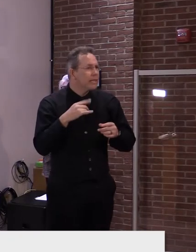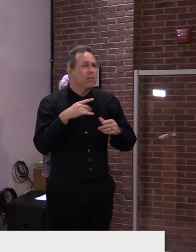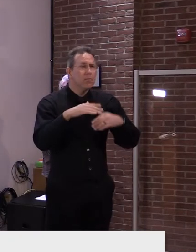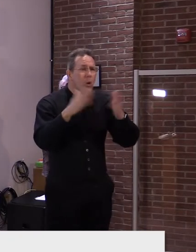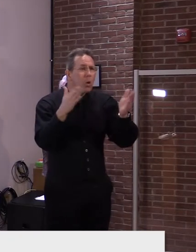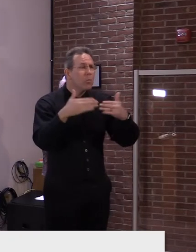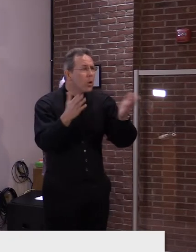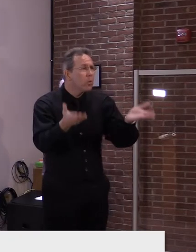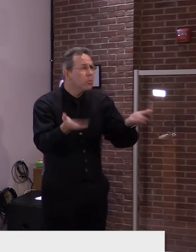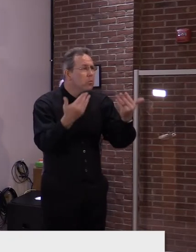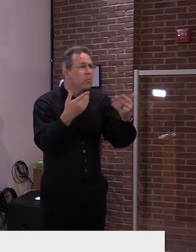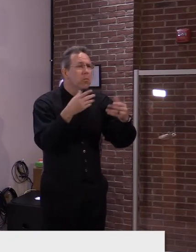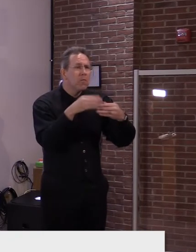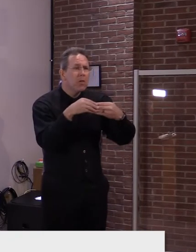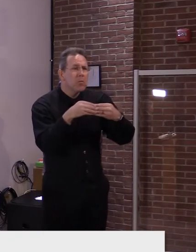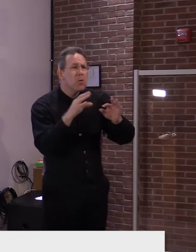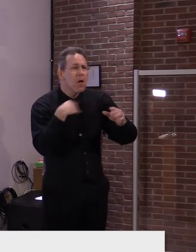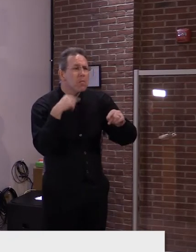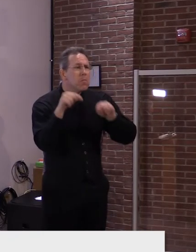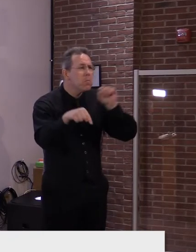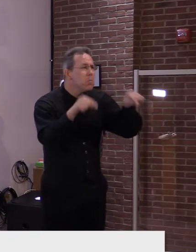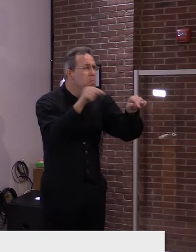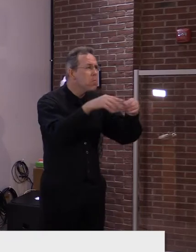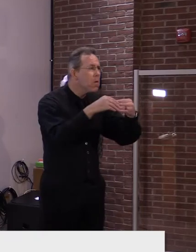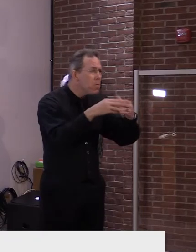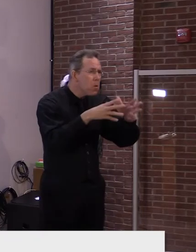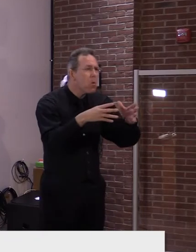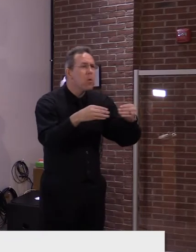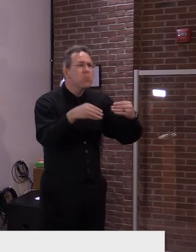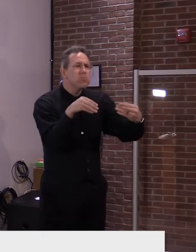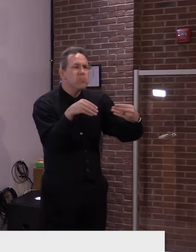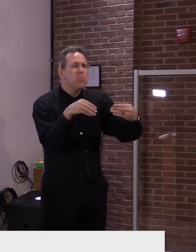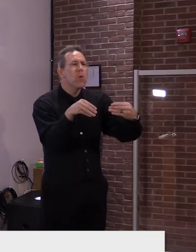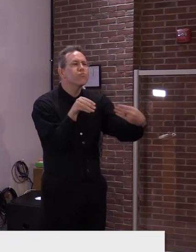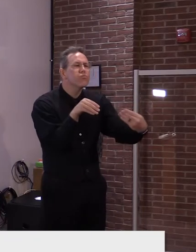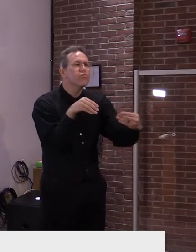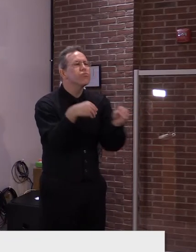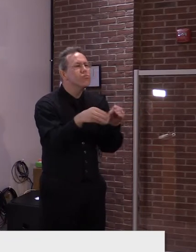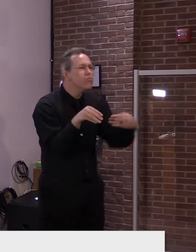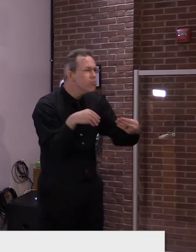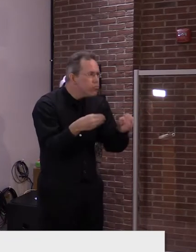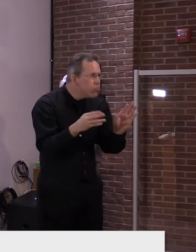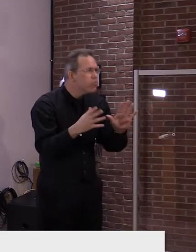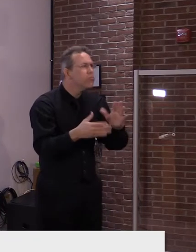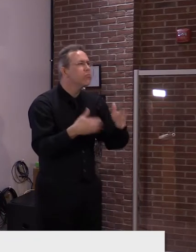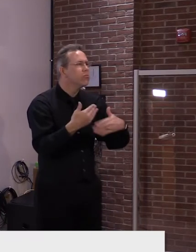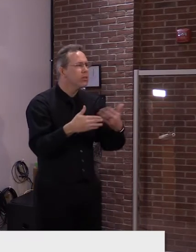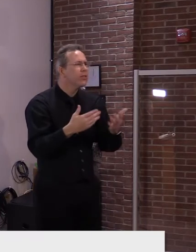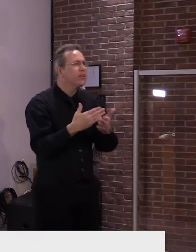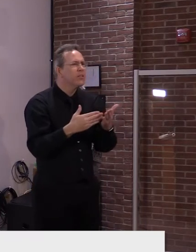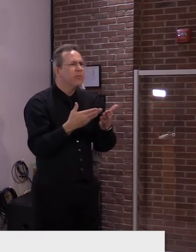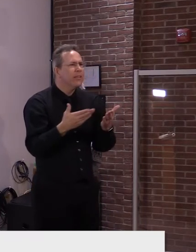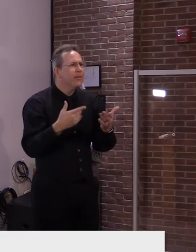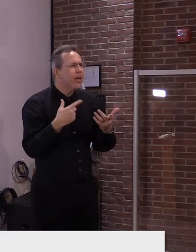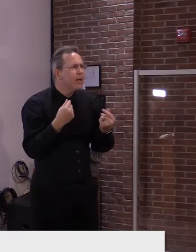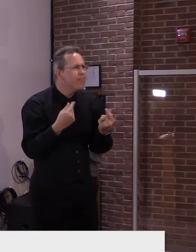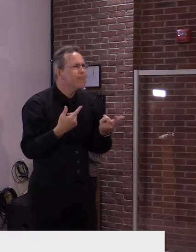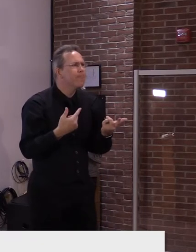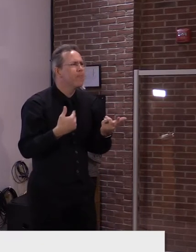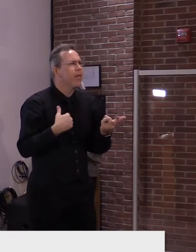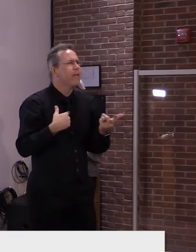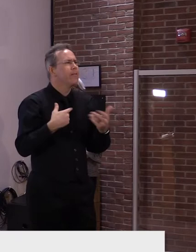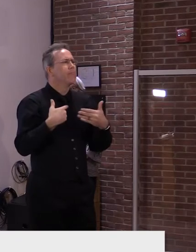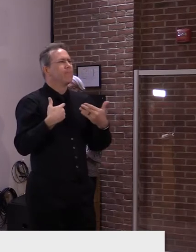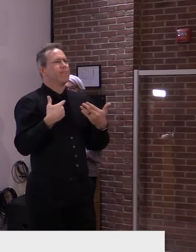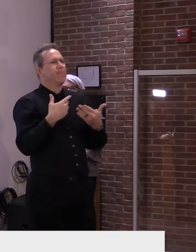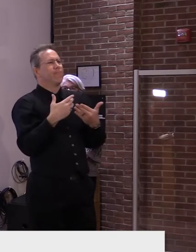and also allowing things that we just haven't allowed in about a year to happen. Now, there are protocols